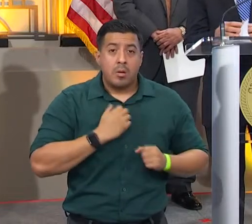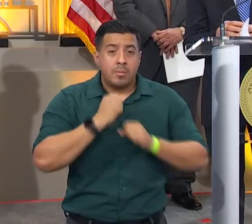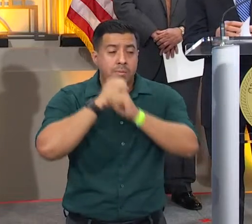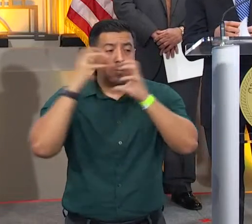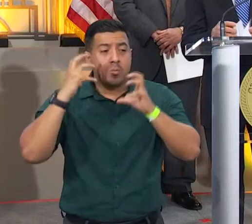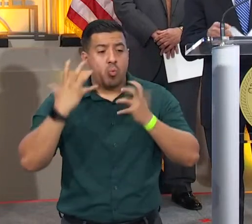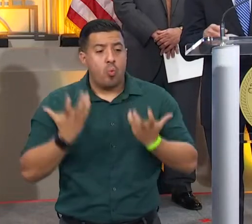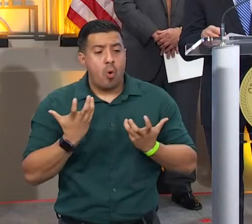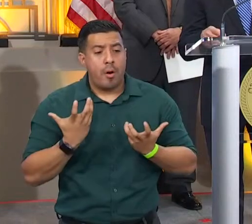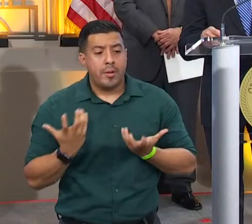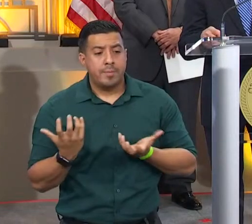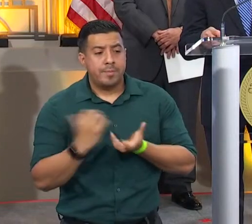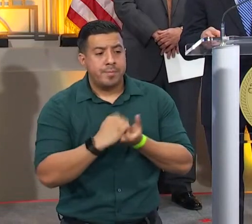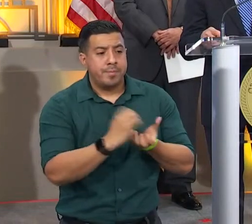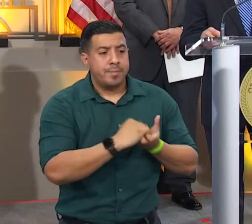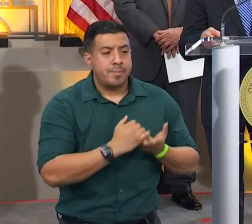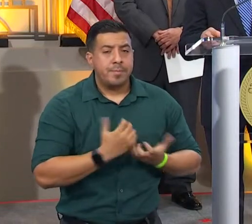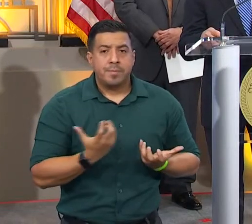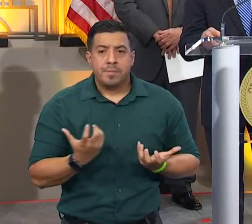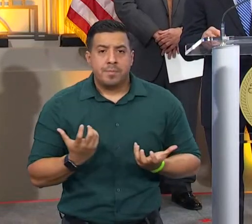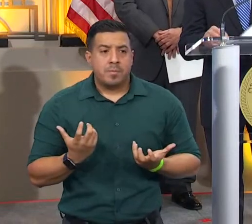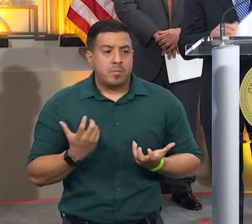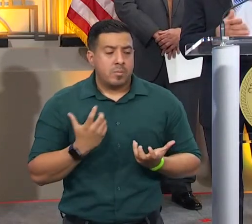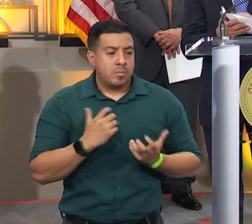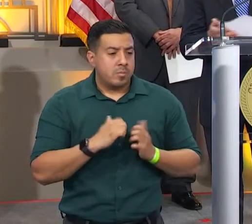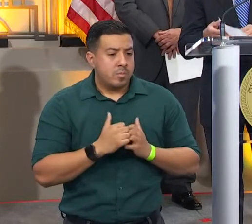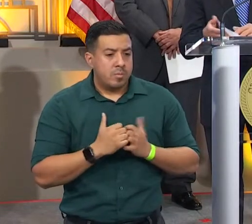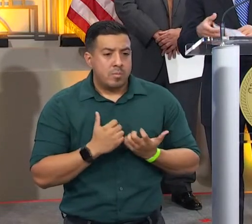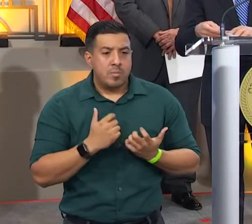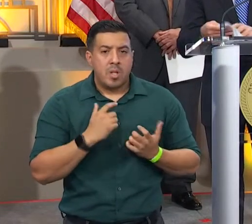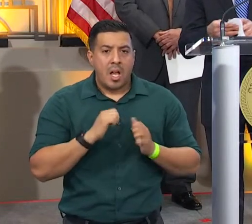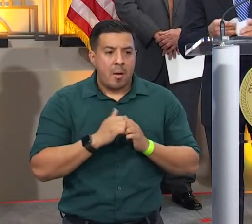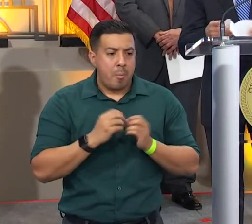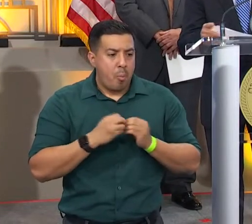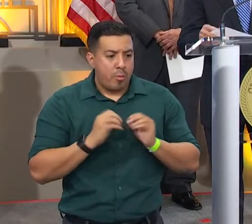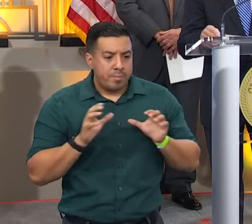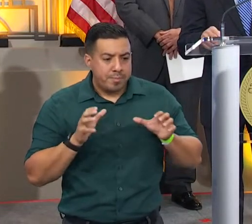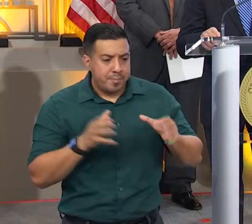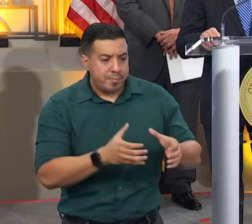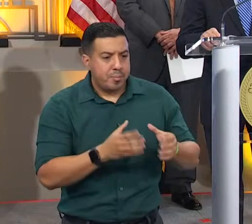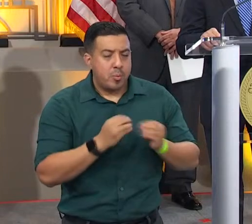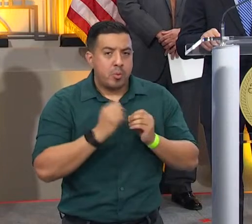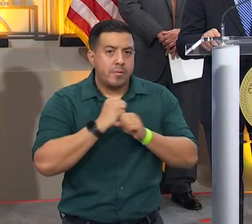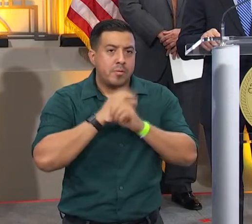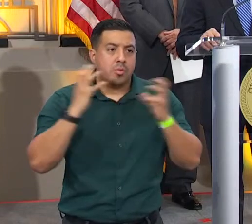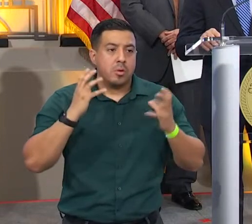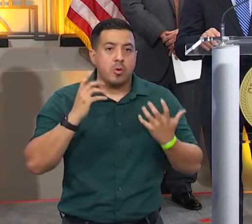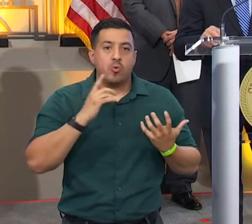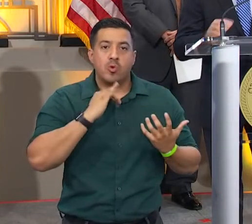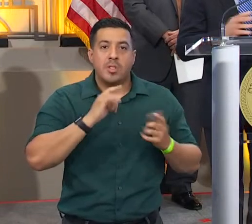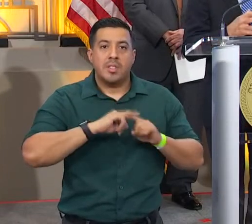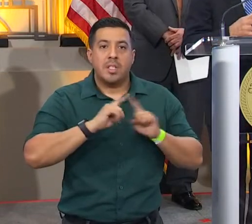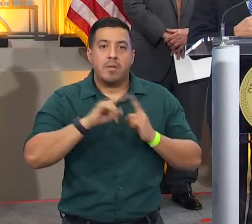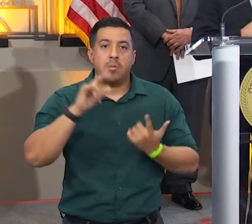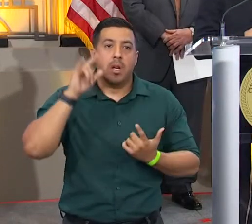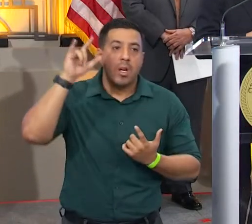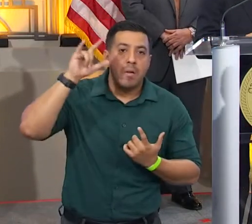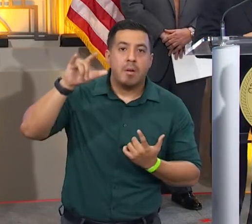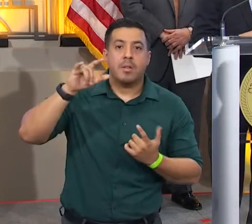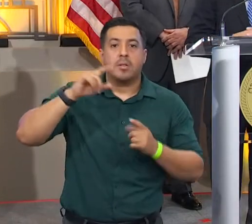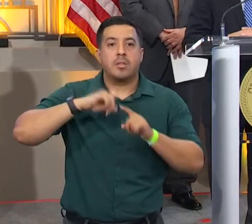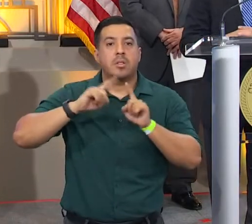bringing together, and we had a vision of bringing together a cluster of aviation and